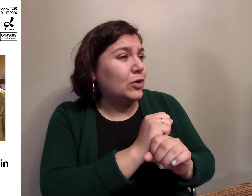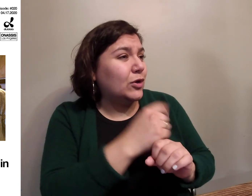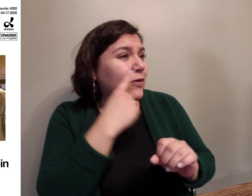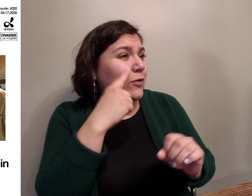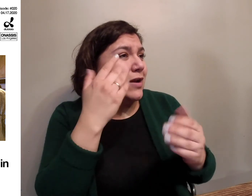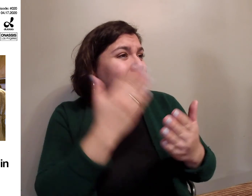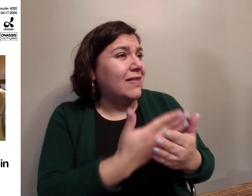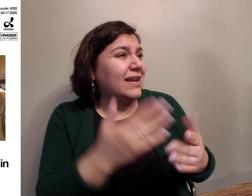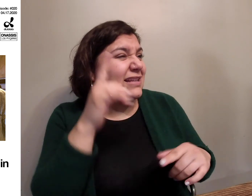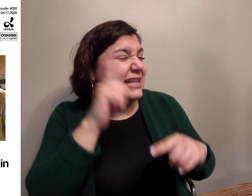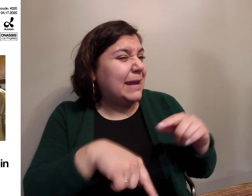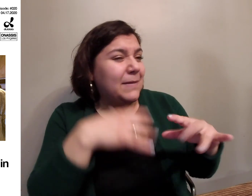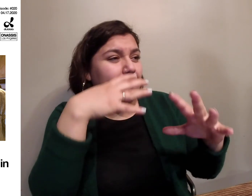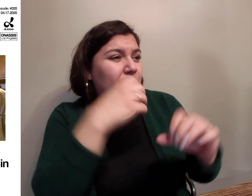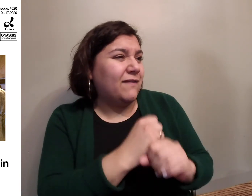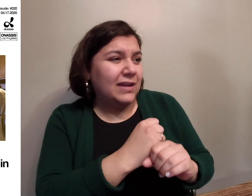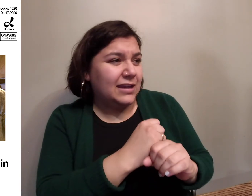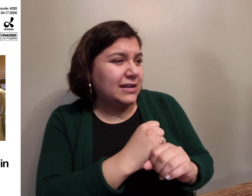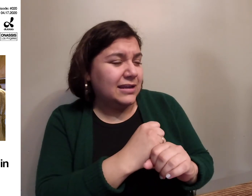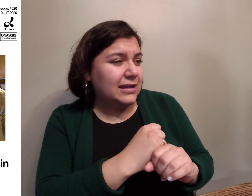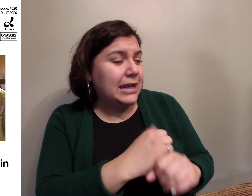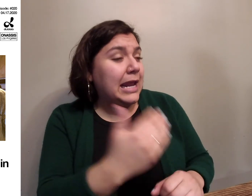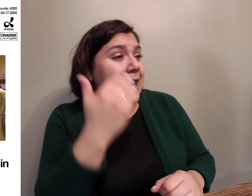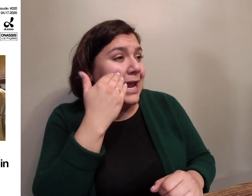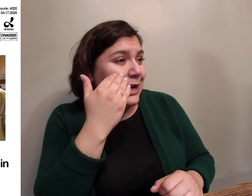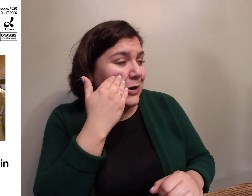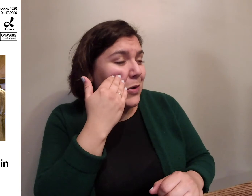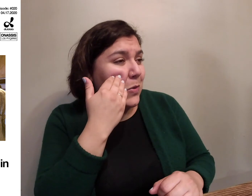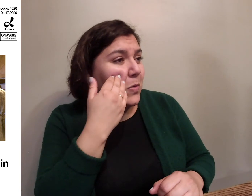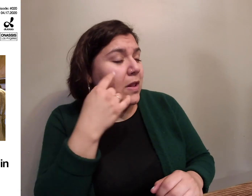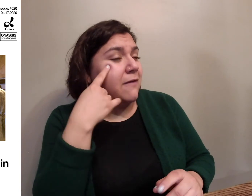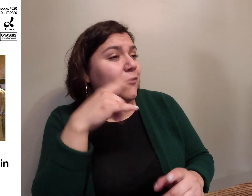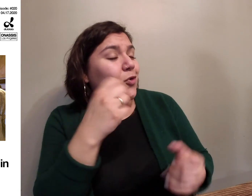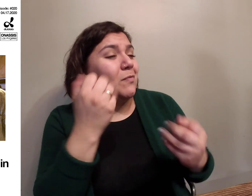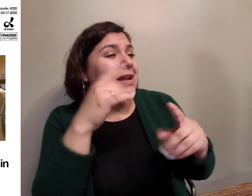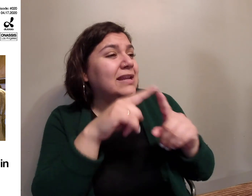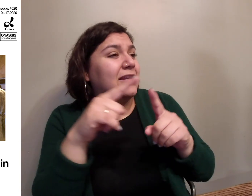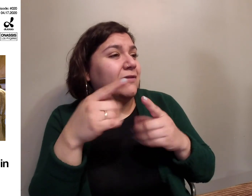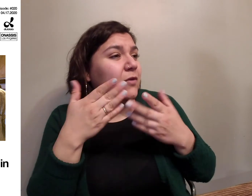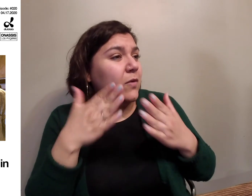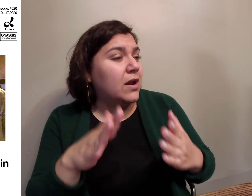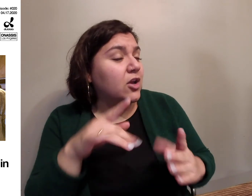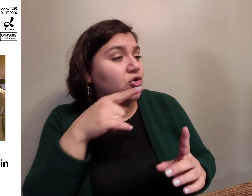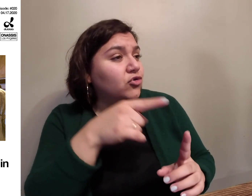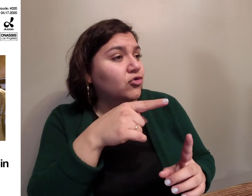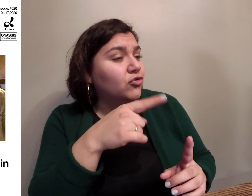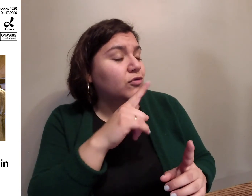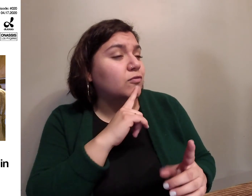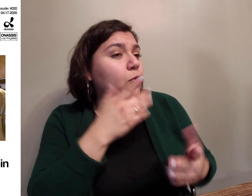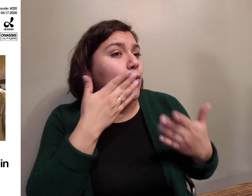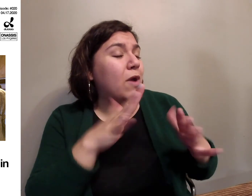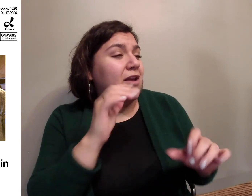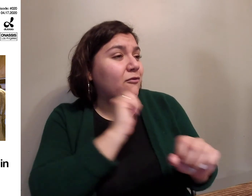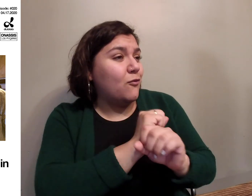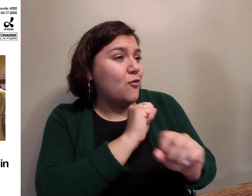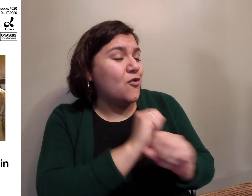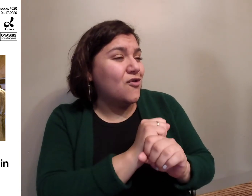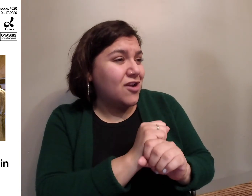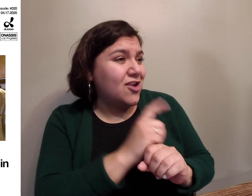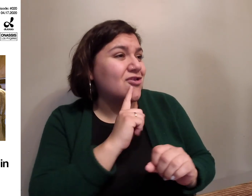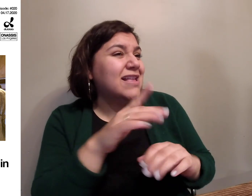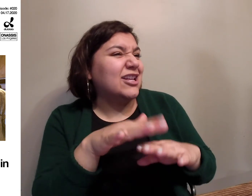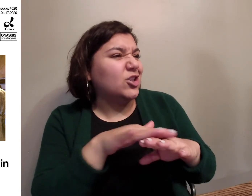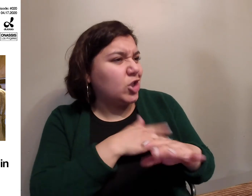abbreviated, and I know that in so many ways your manner of working is a slow manner. And